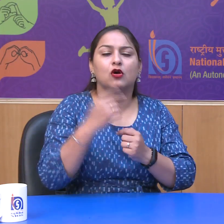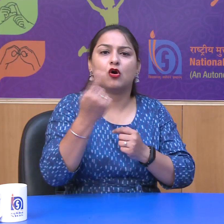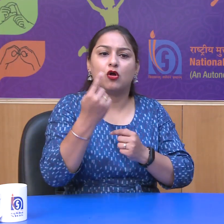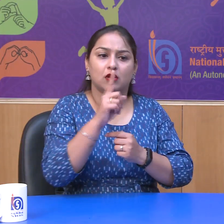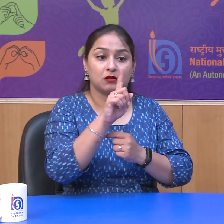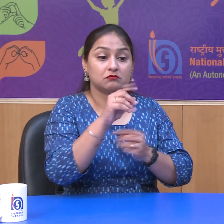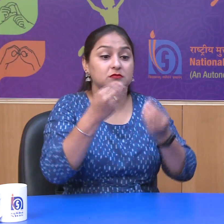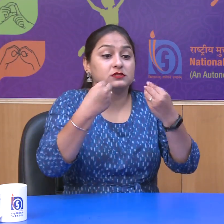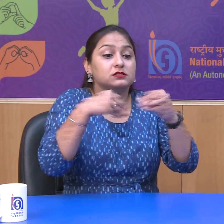crop